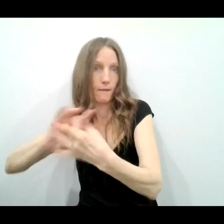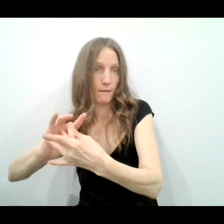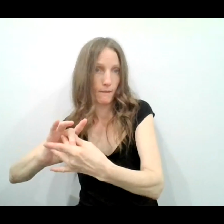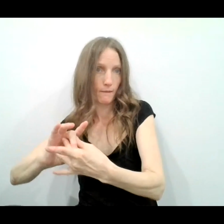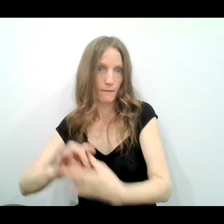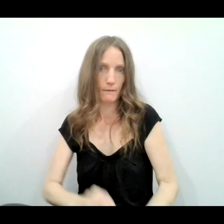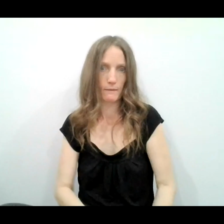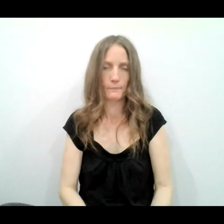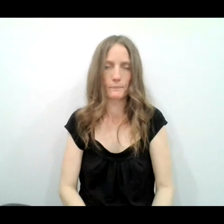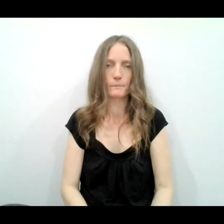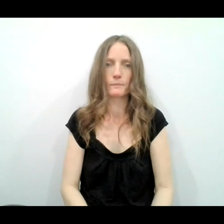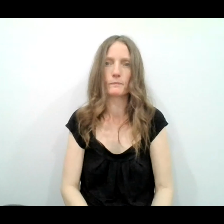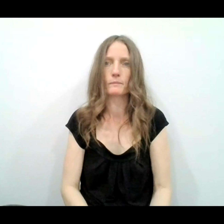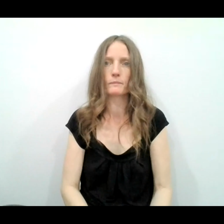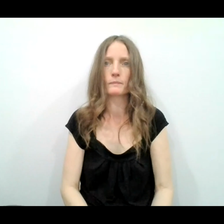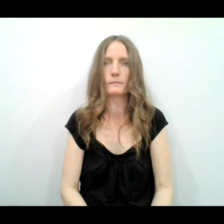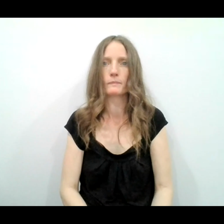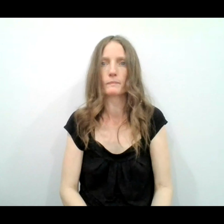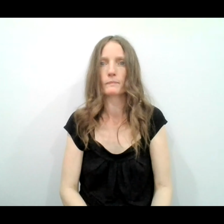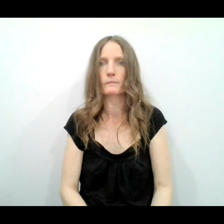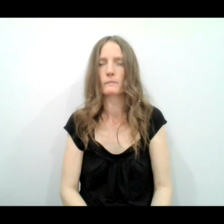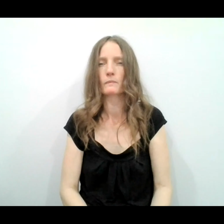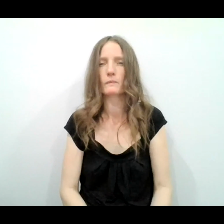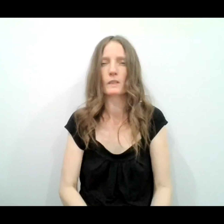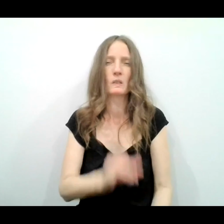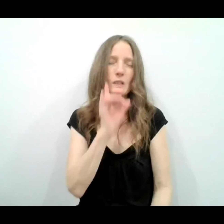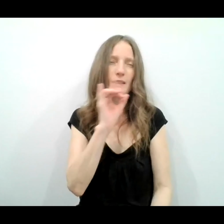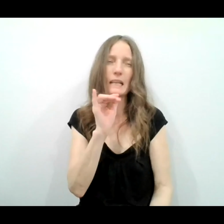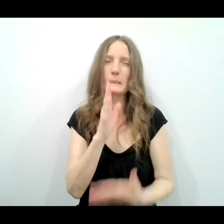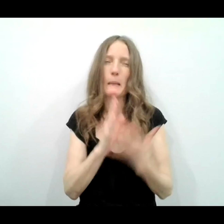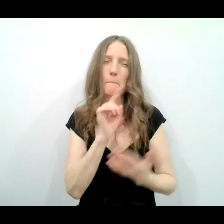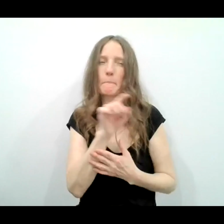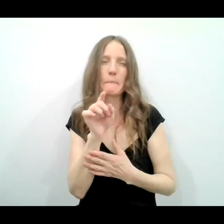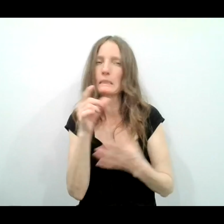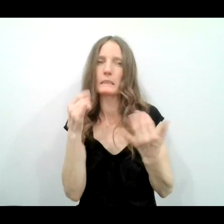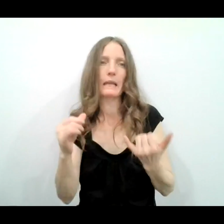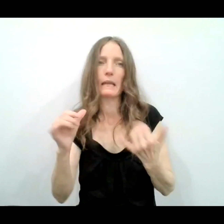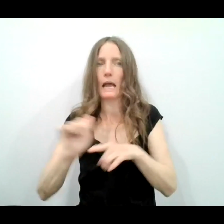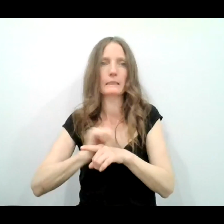unfortunately, it looks like a couple of people weren't able to actually access the activities today.